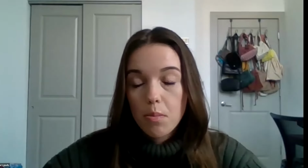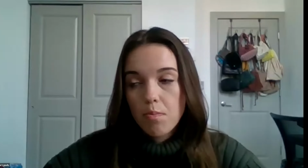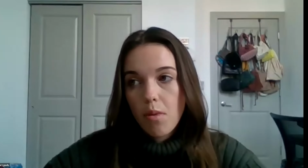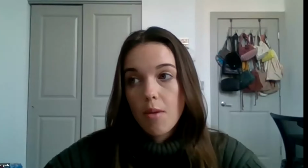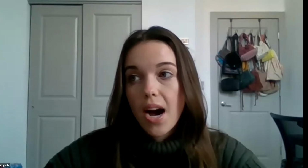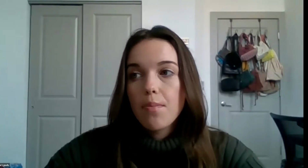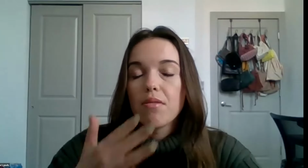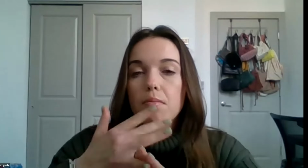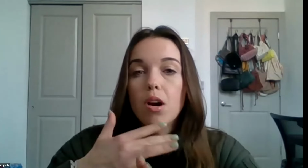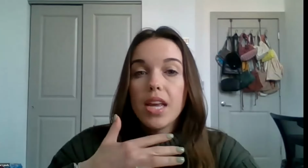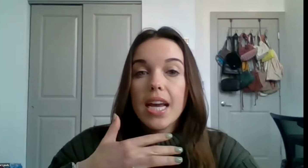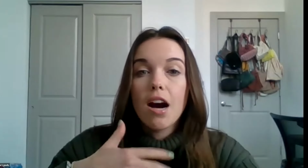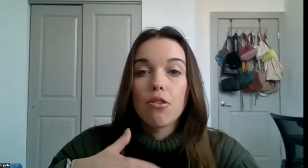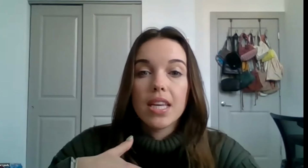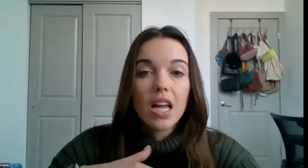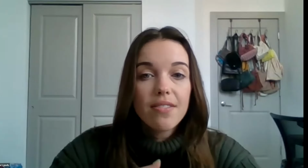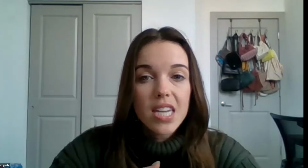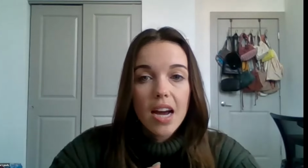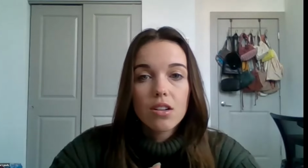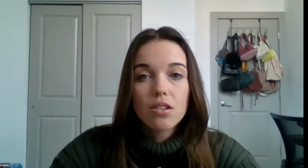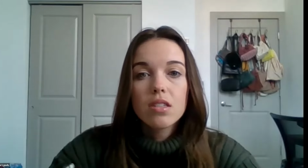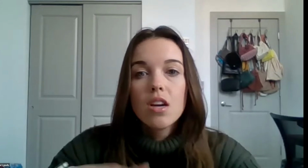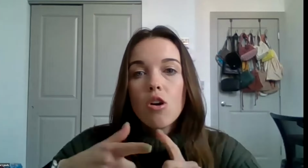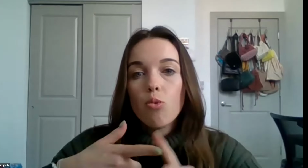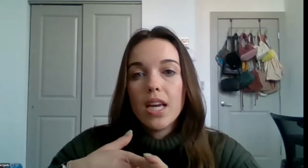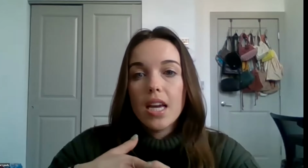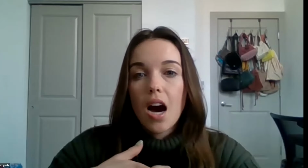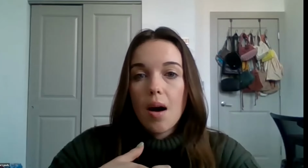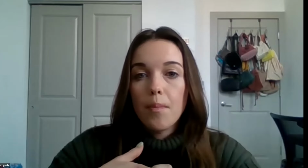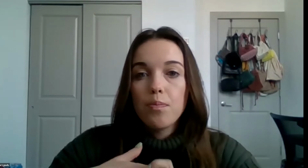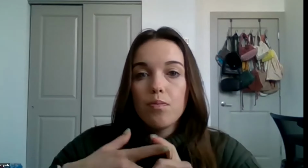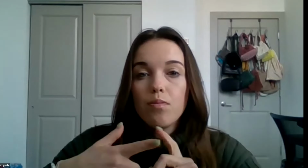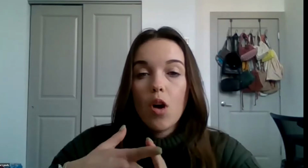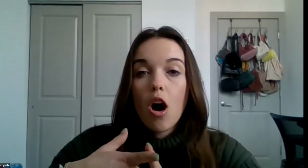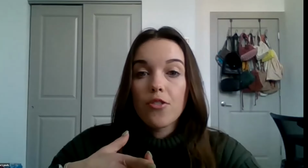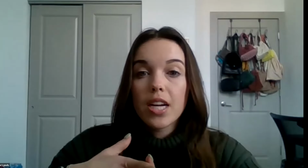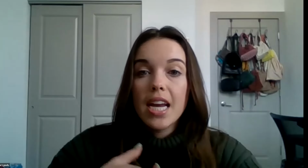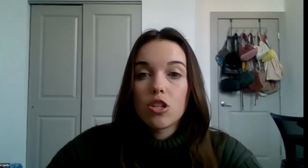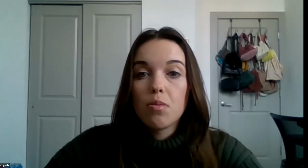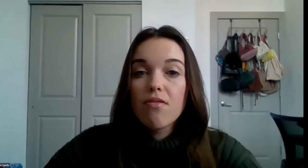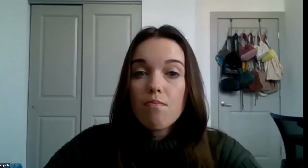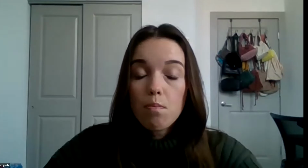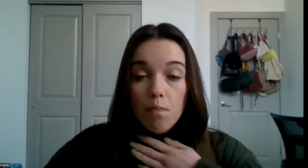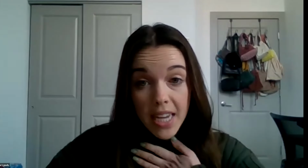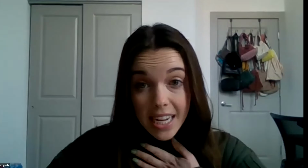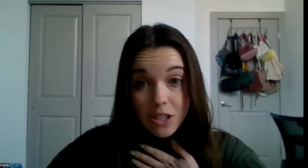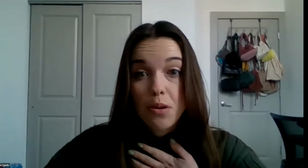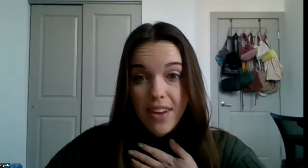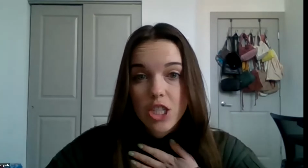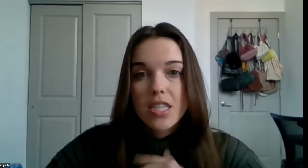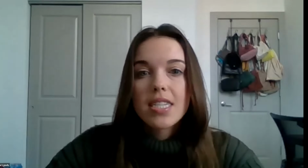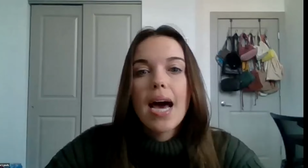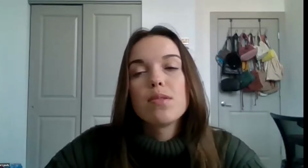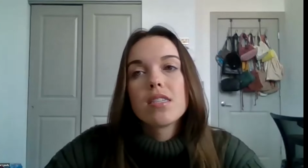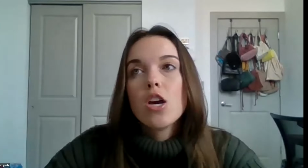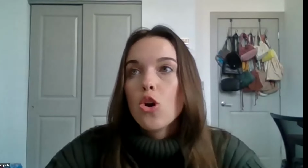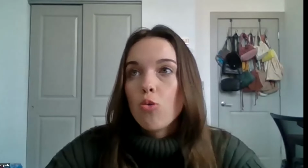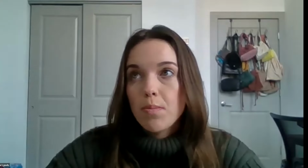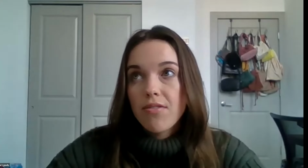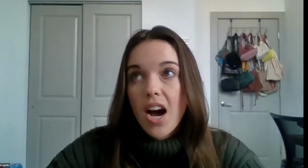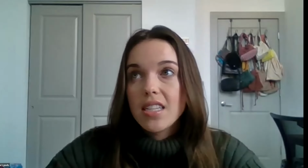that are by promoting healthy lifestyles. We offer cancer prevention